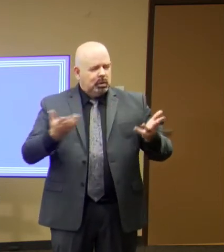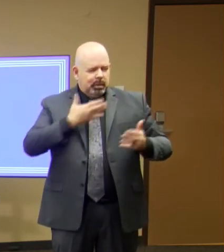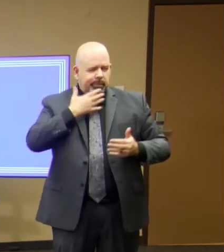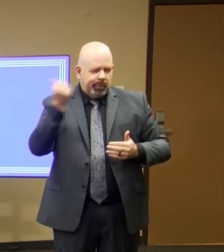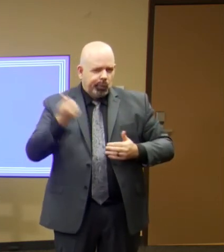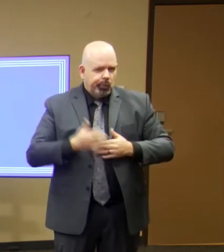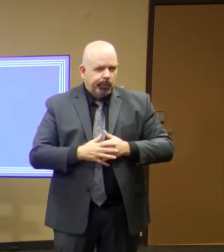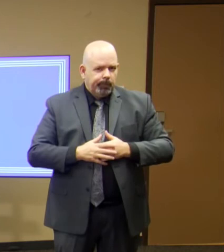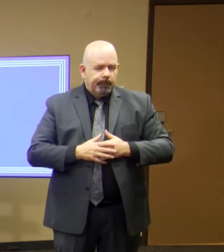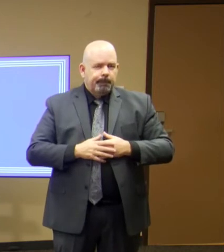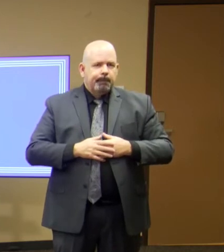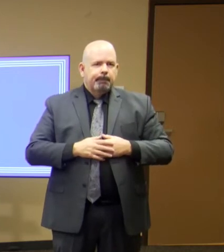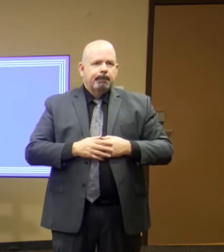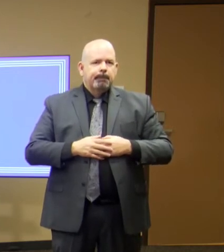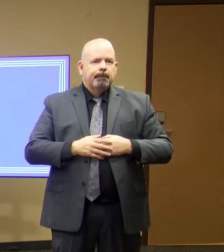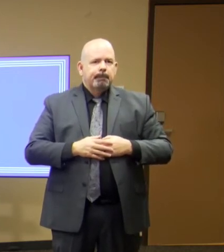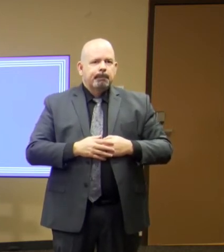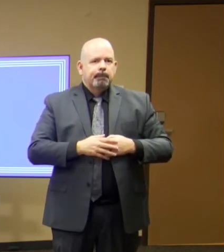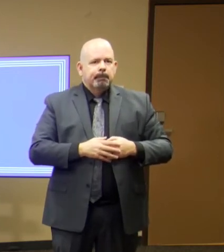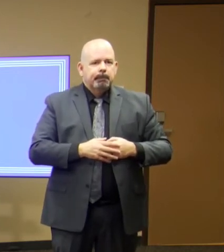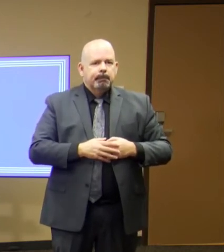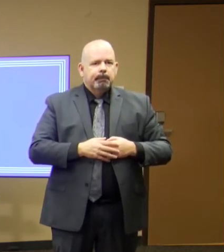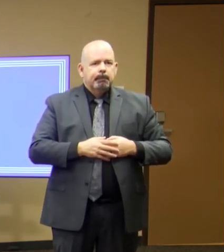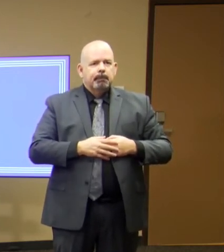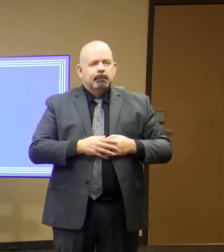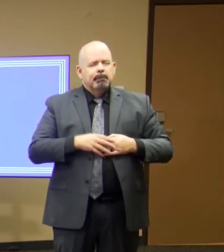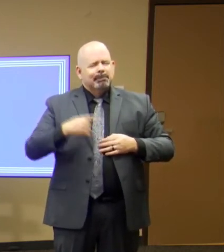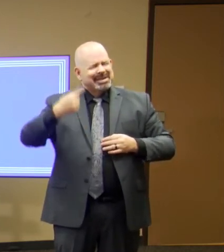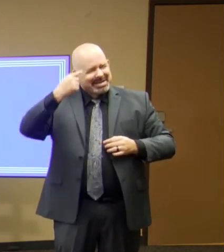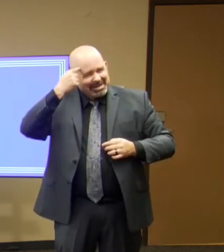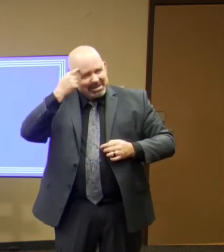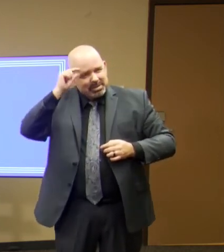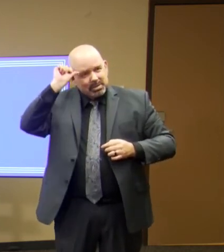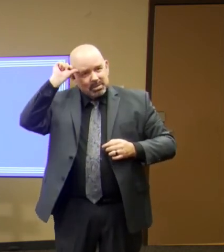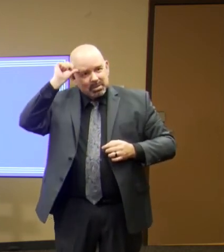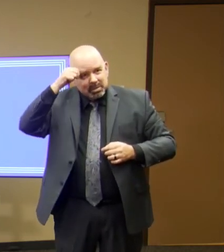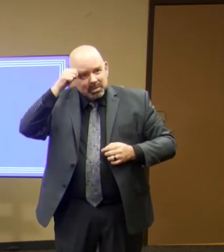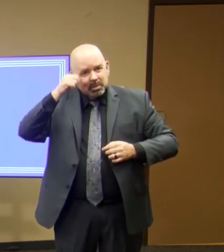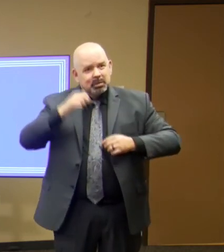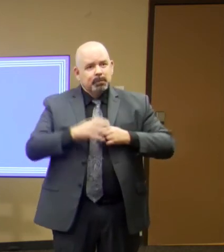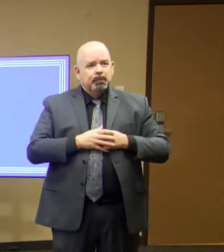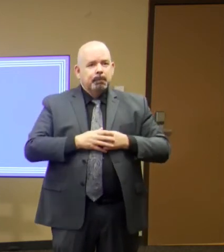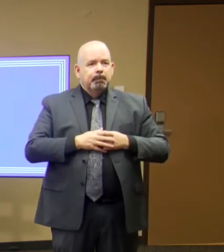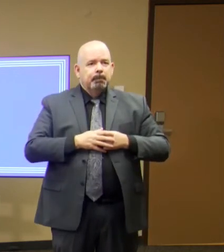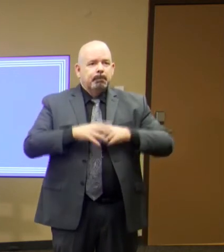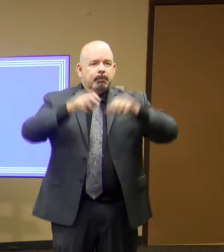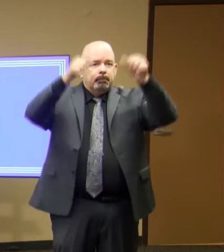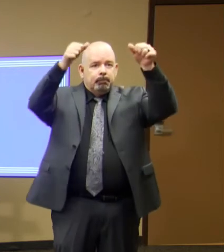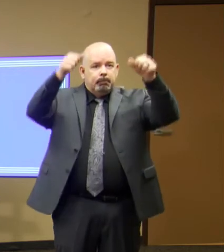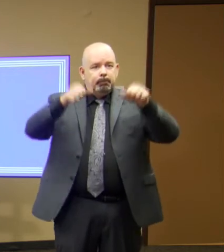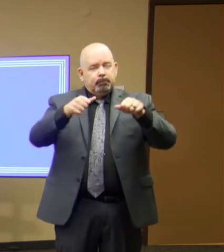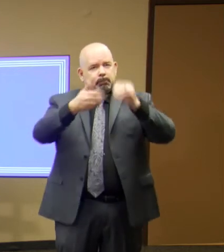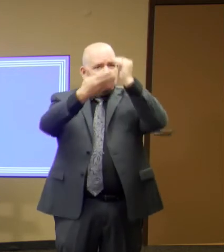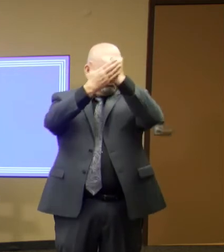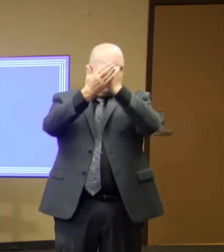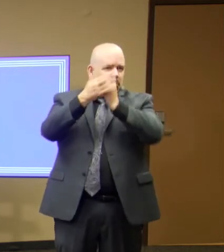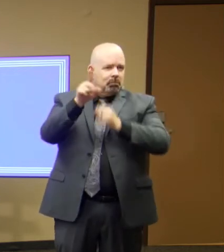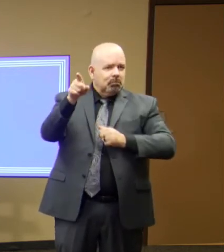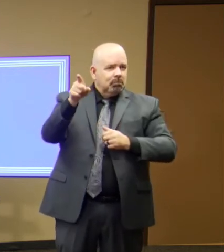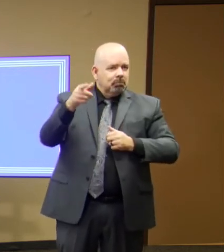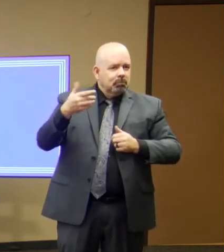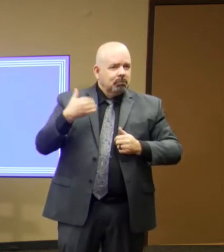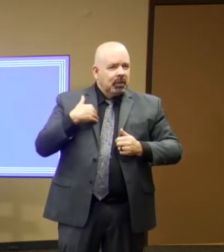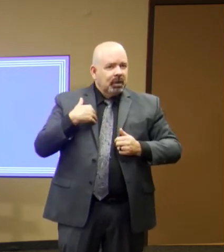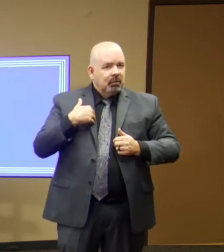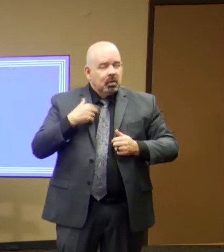a restaurant had a sign up a few weeks ago that said, your decision to